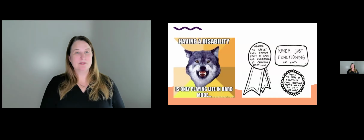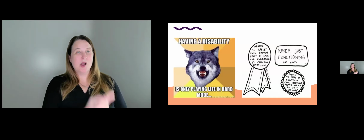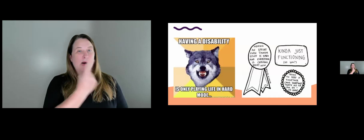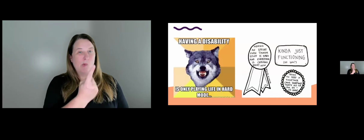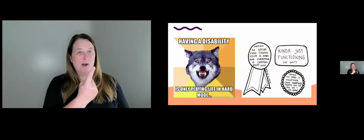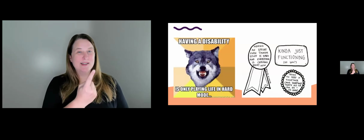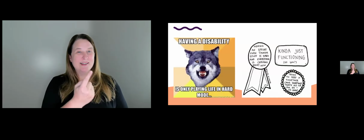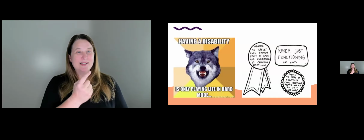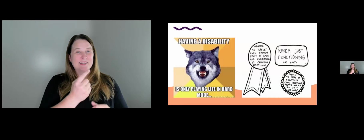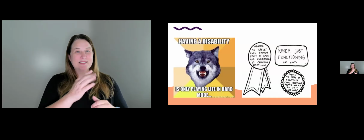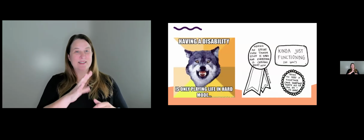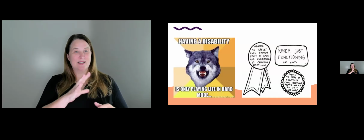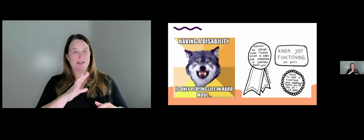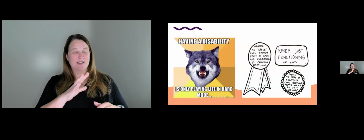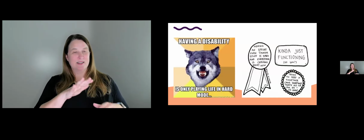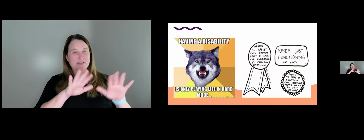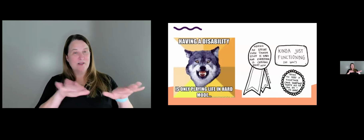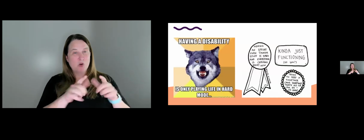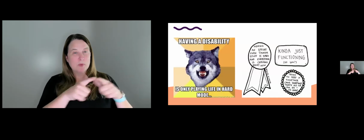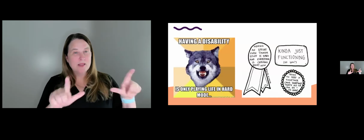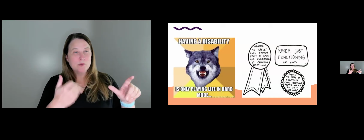So two examples here.